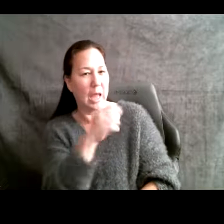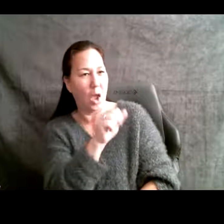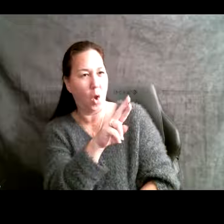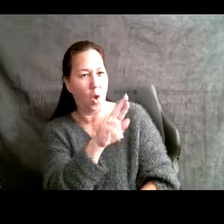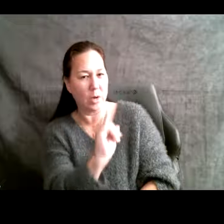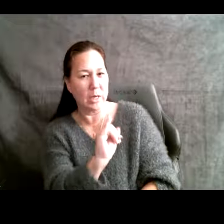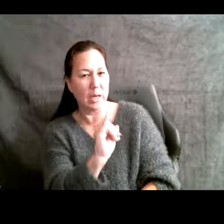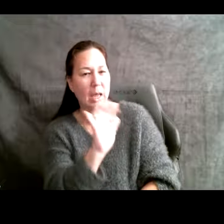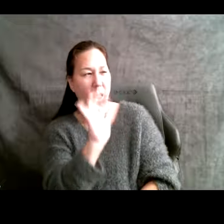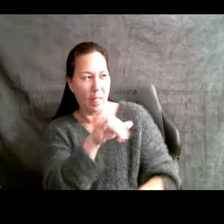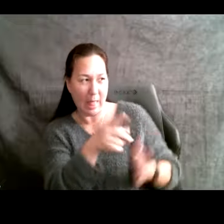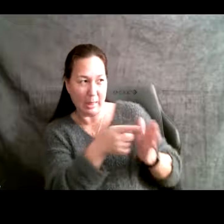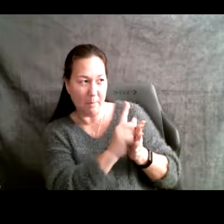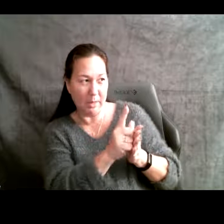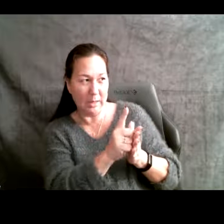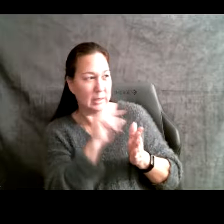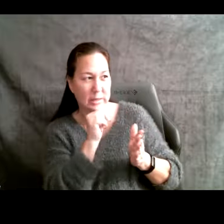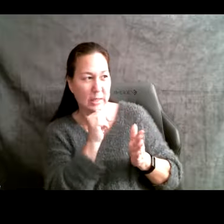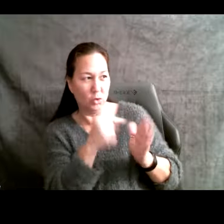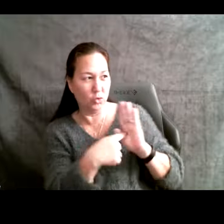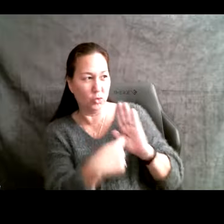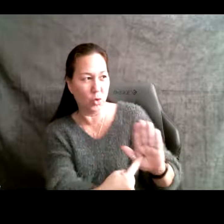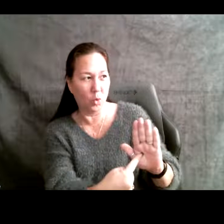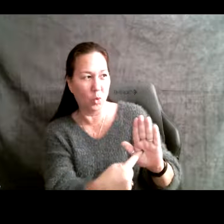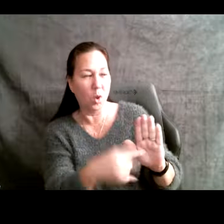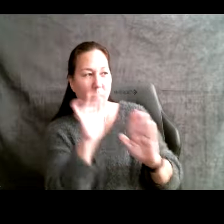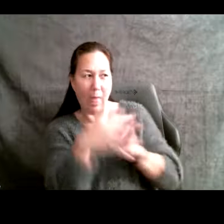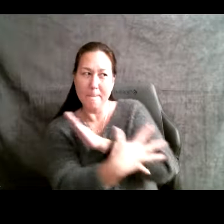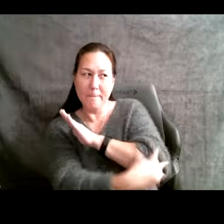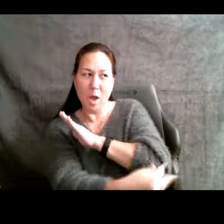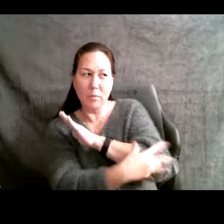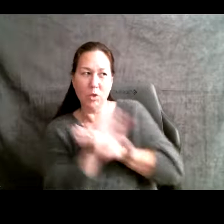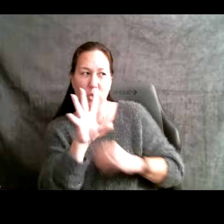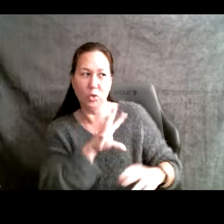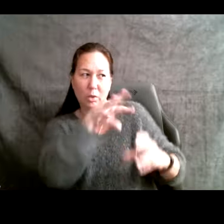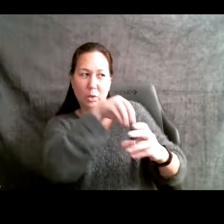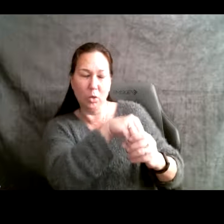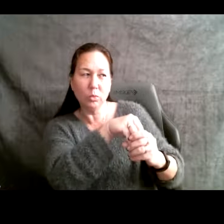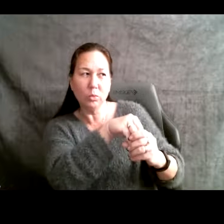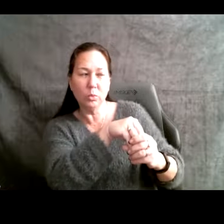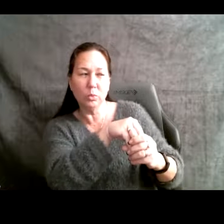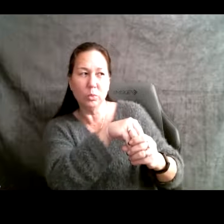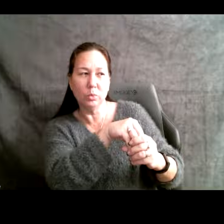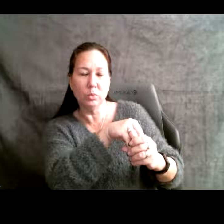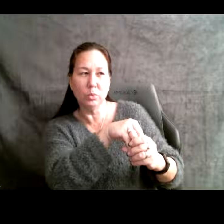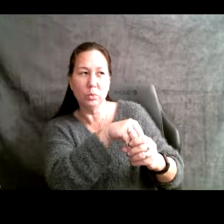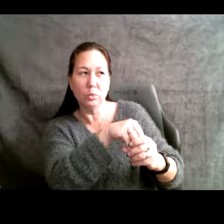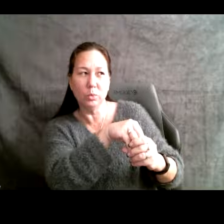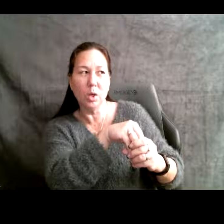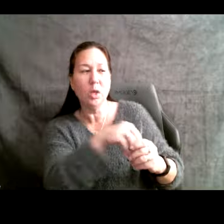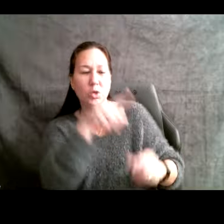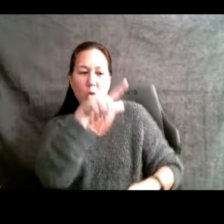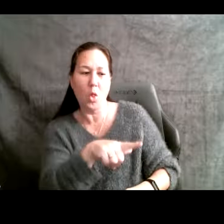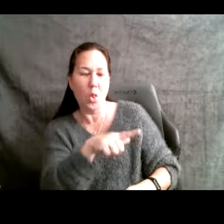reflect your comment that poverty should be included, so that low